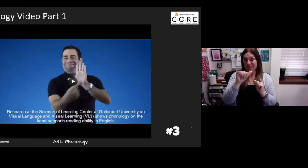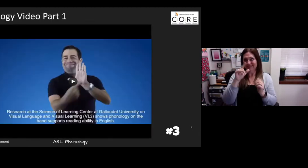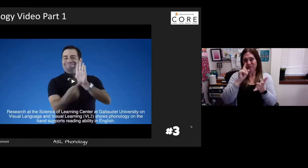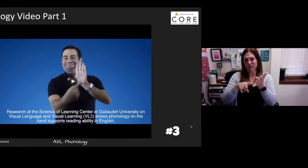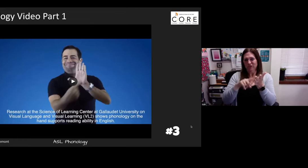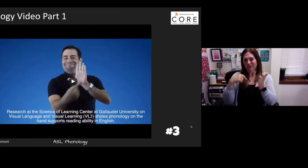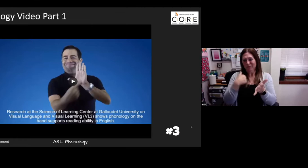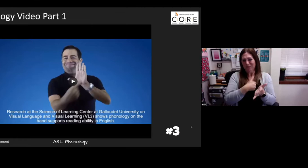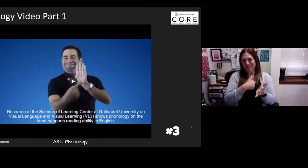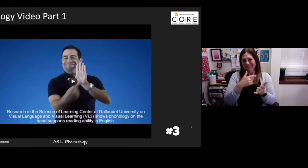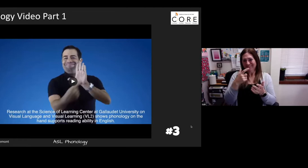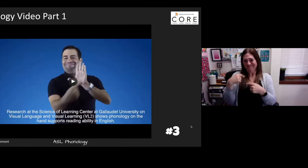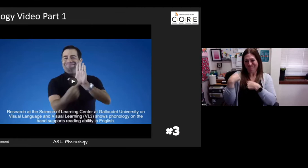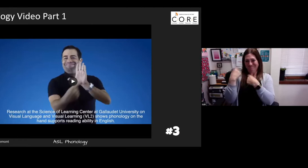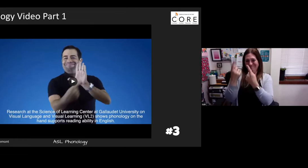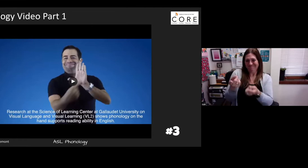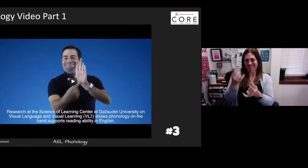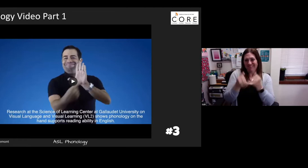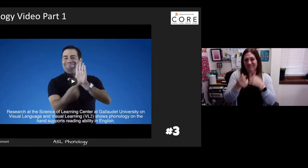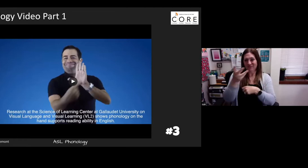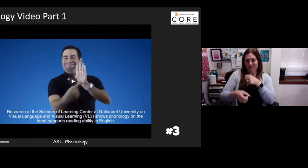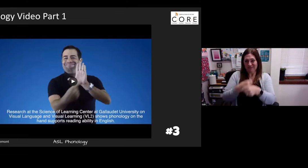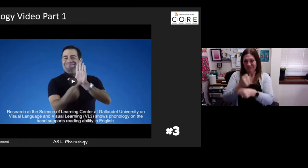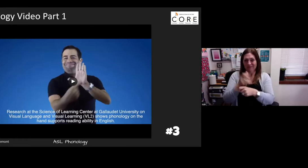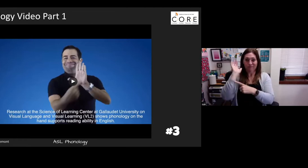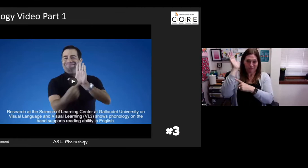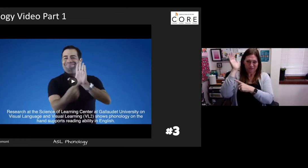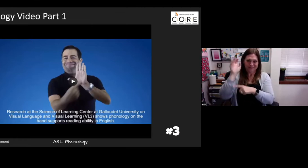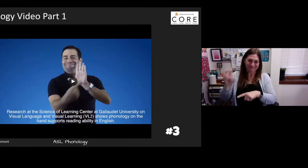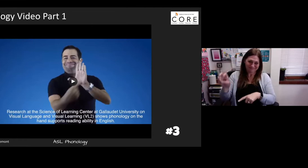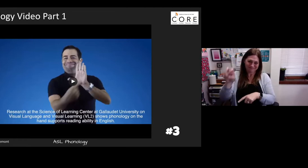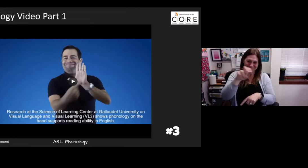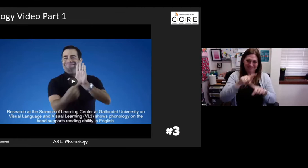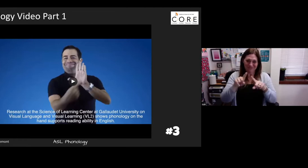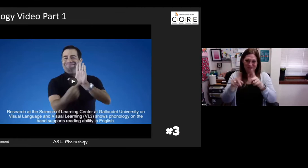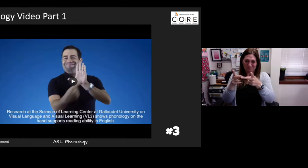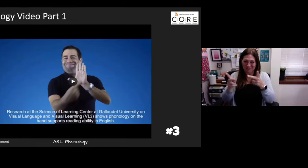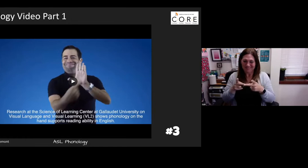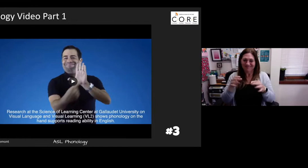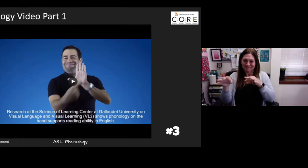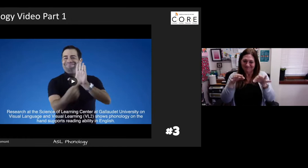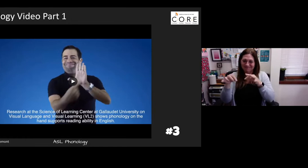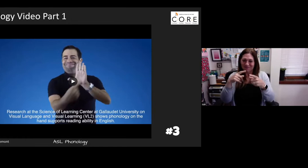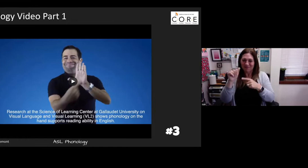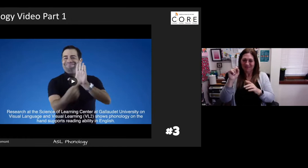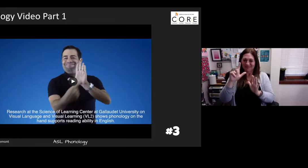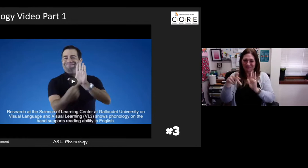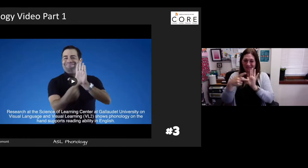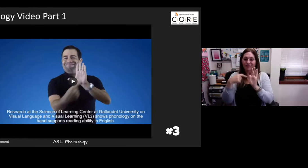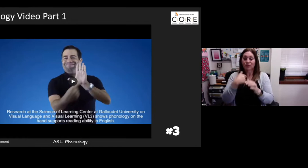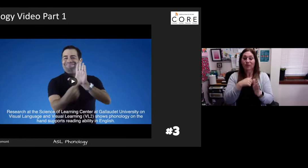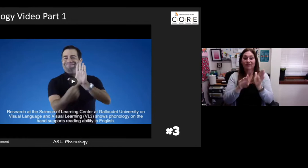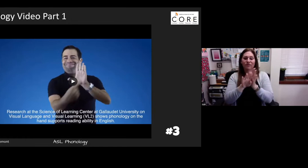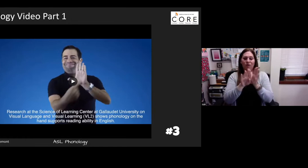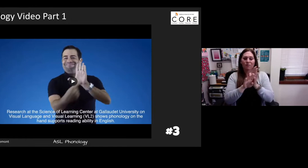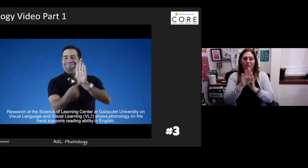So with the research that we have been doing in the last several years, and we've done presentations at different